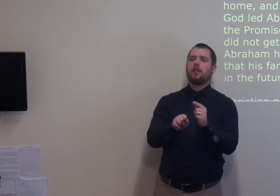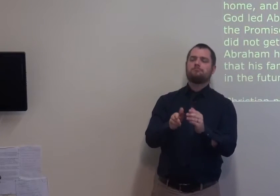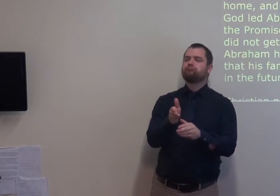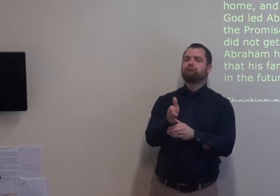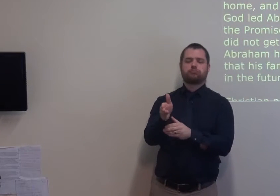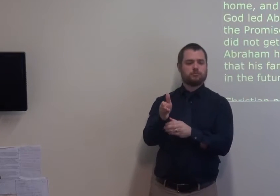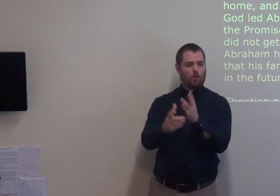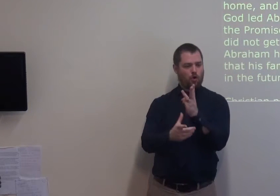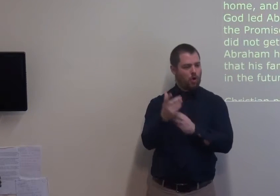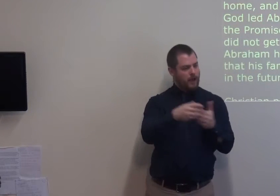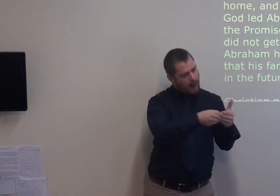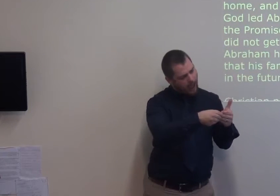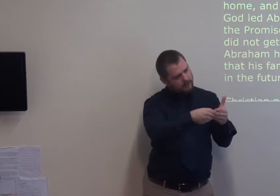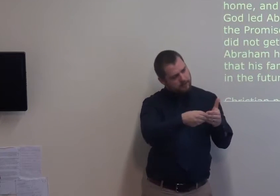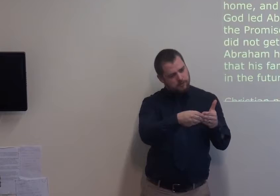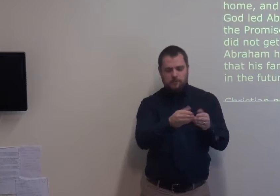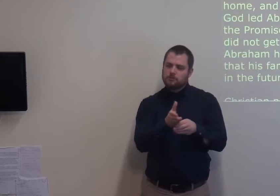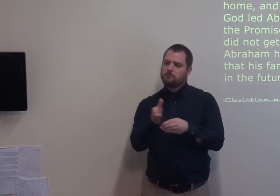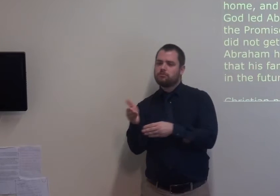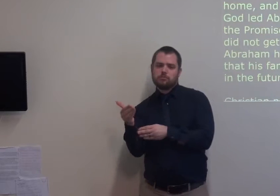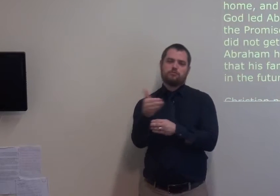God led Abraham all the way to the promised land.